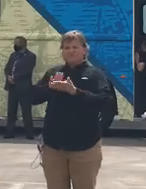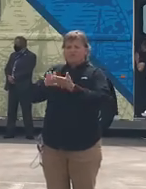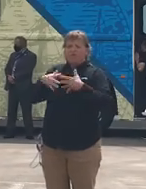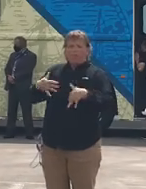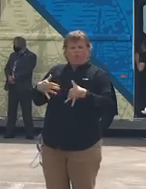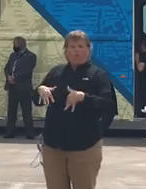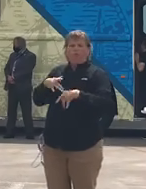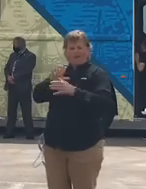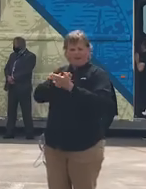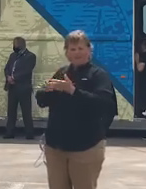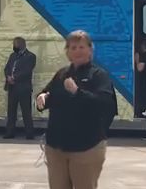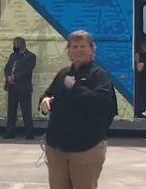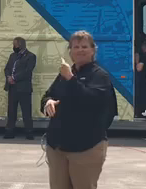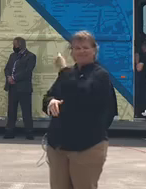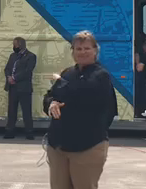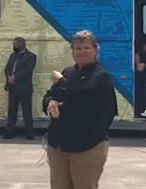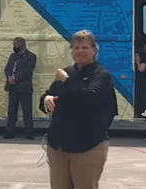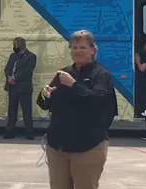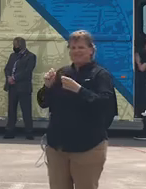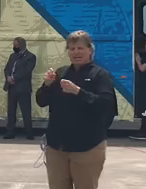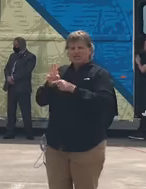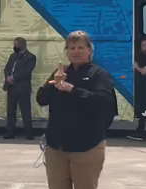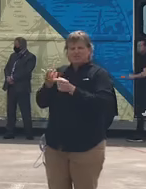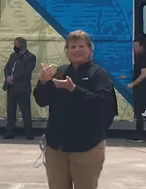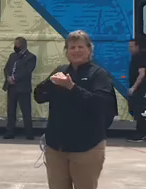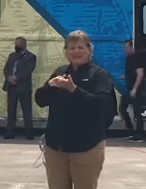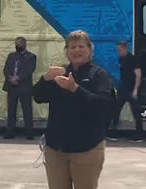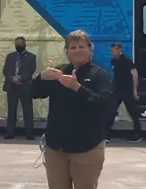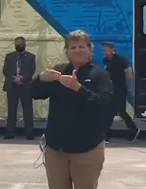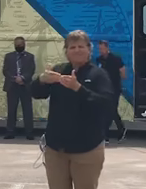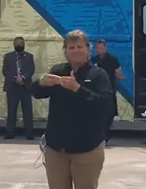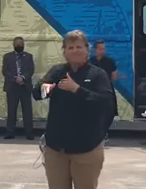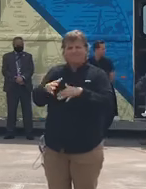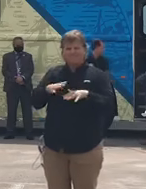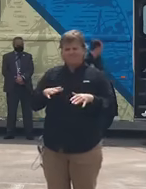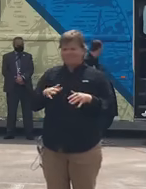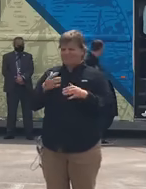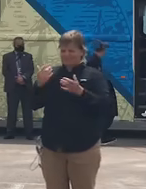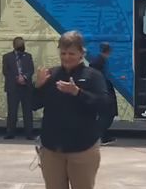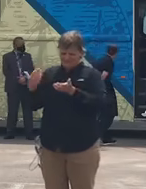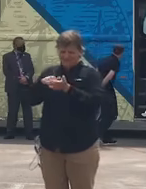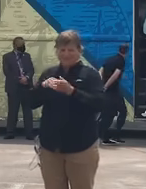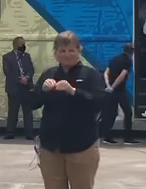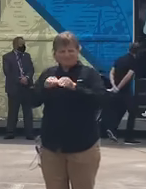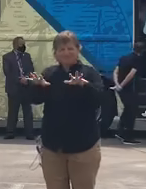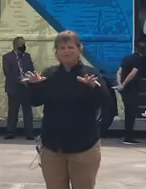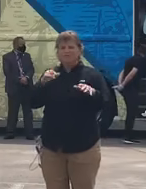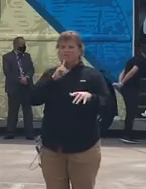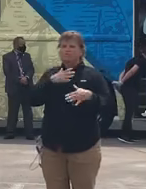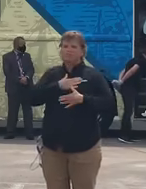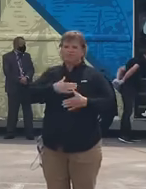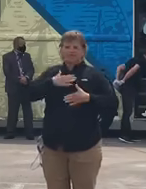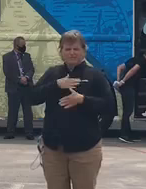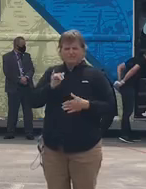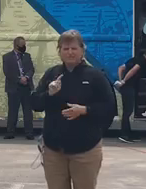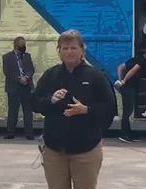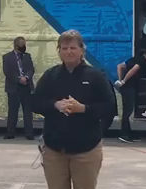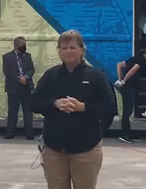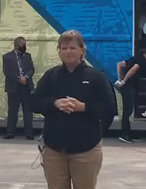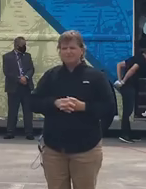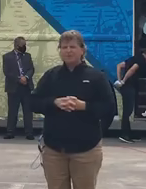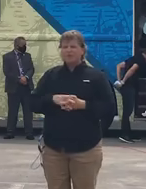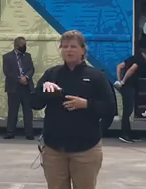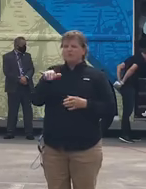the protective gear that they need. I also am completely in agreement with the governor that as